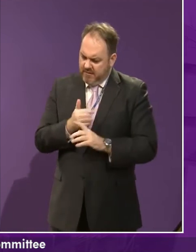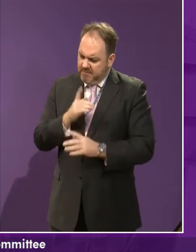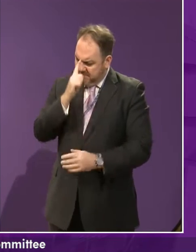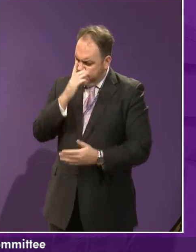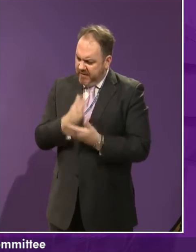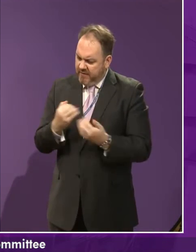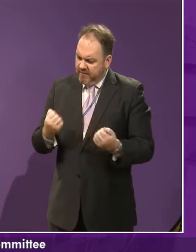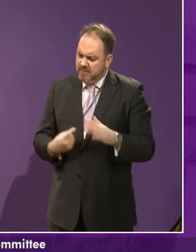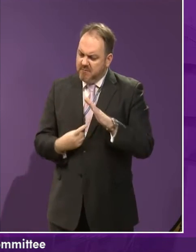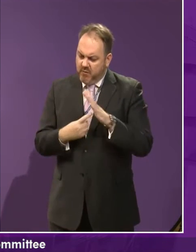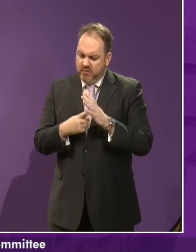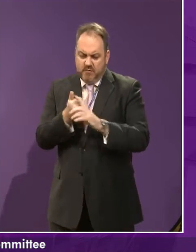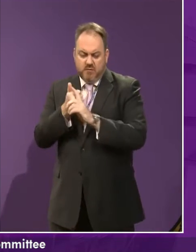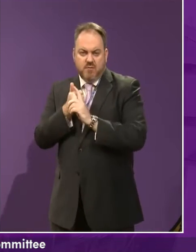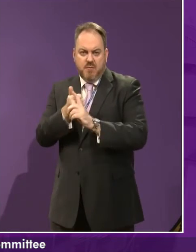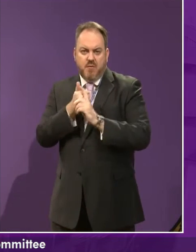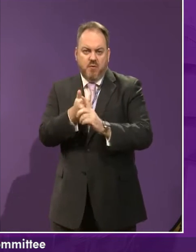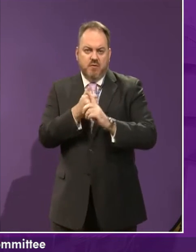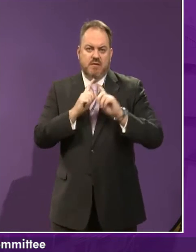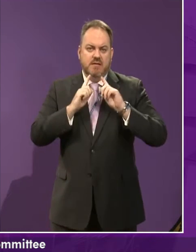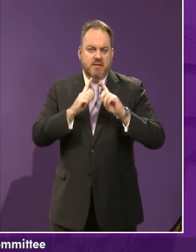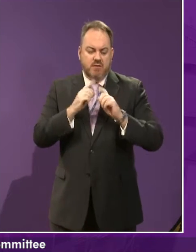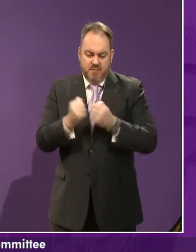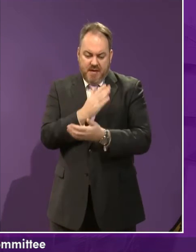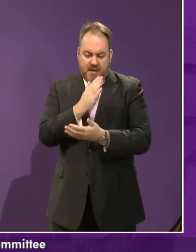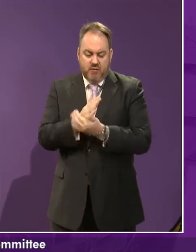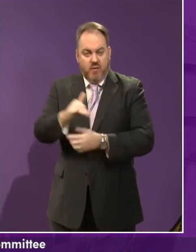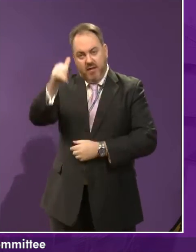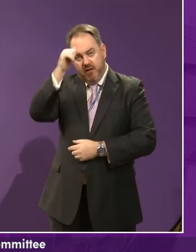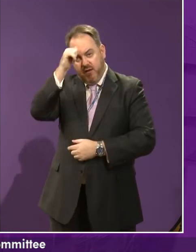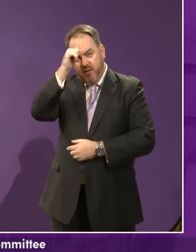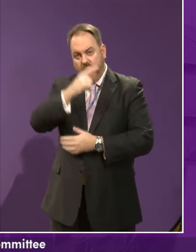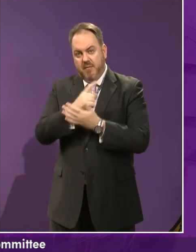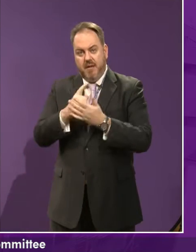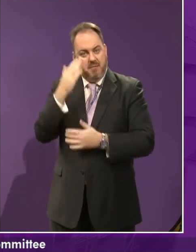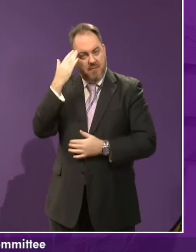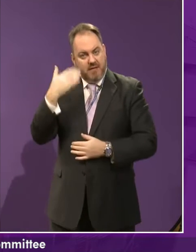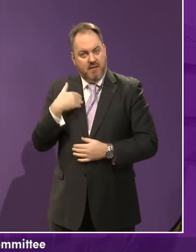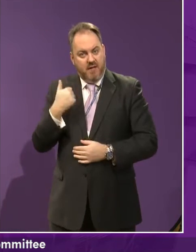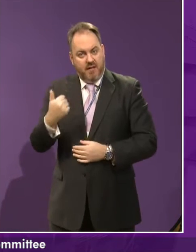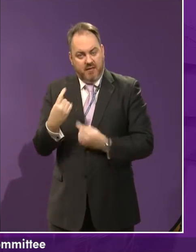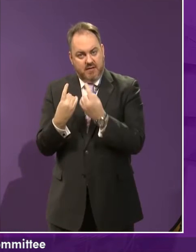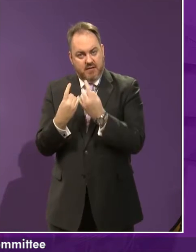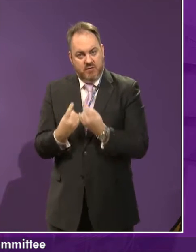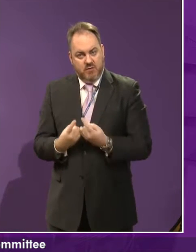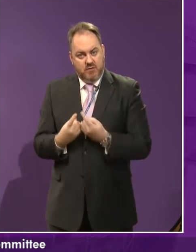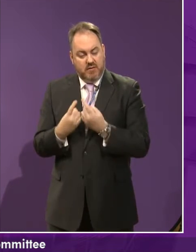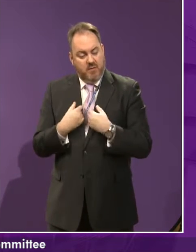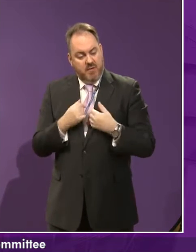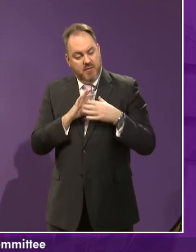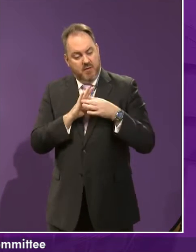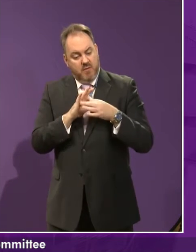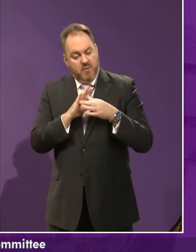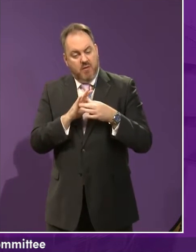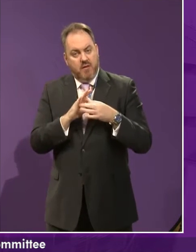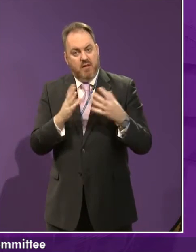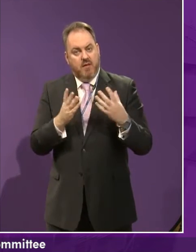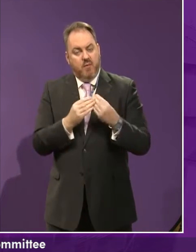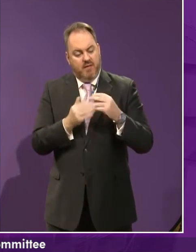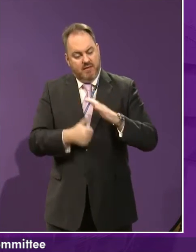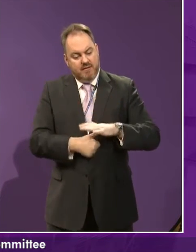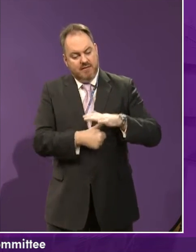colleagues require with regard to mental health. So we've instituted, in conjunction with one of the